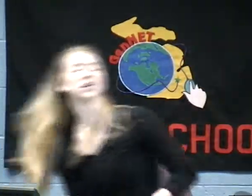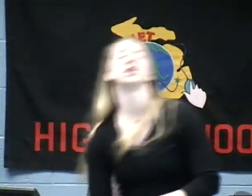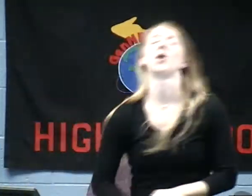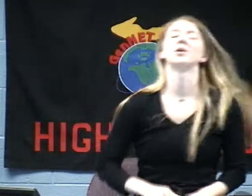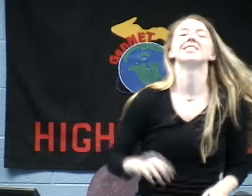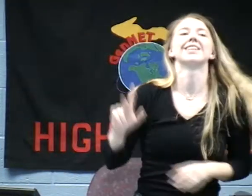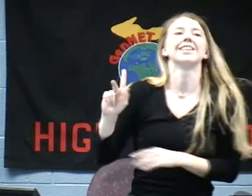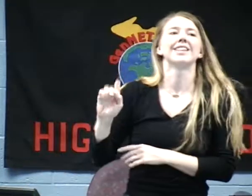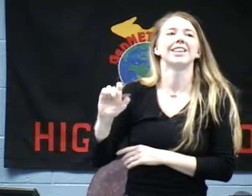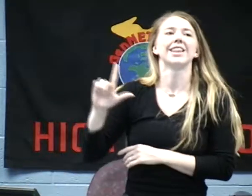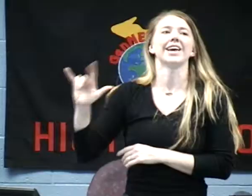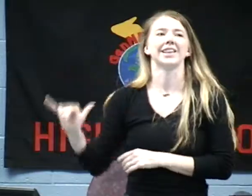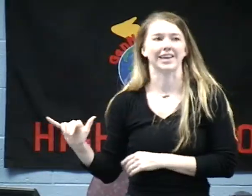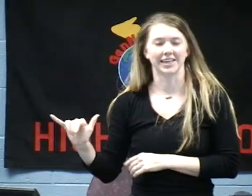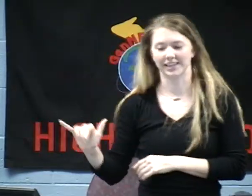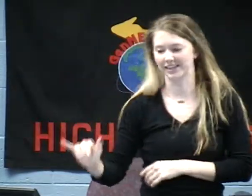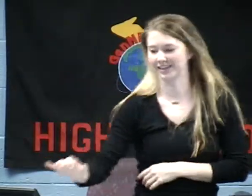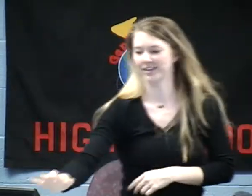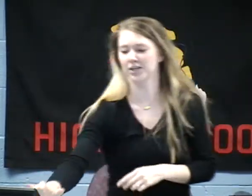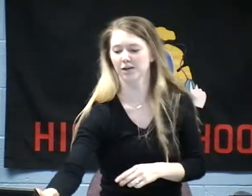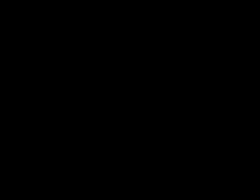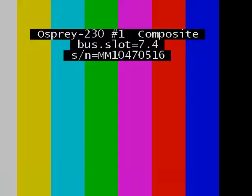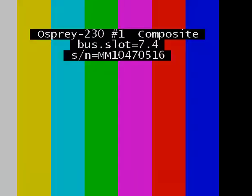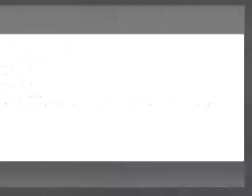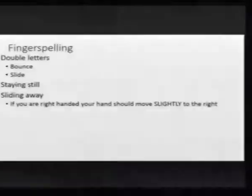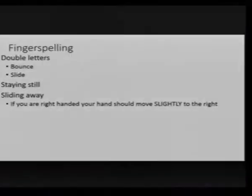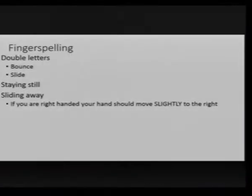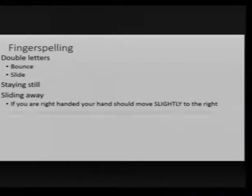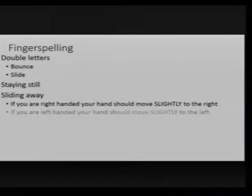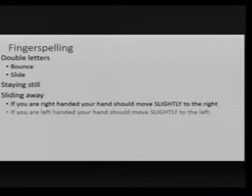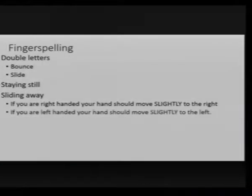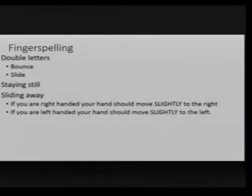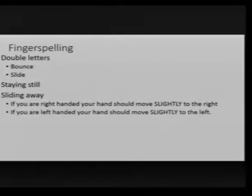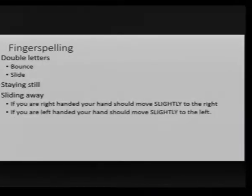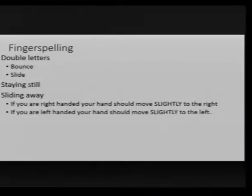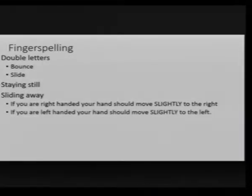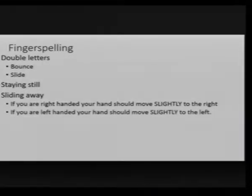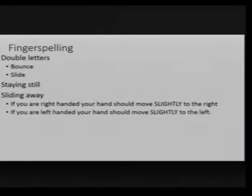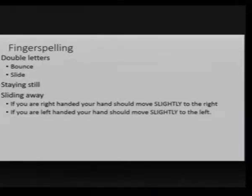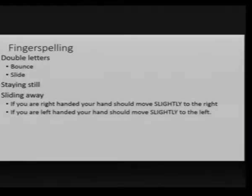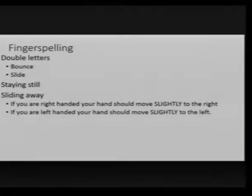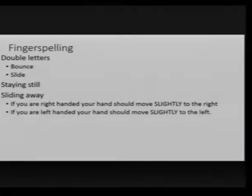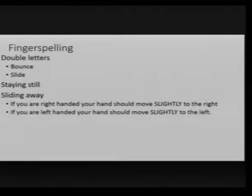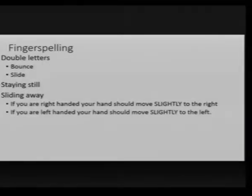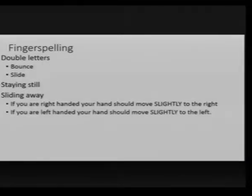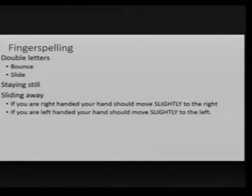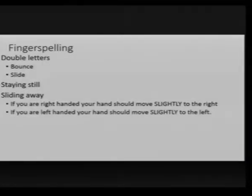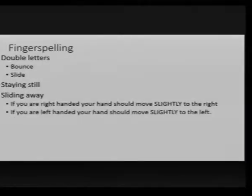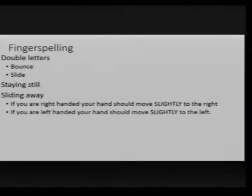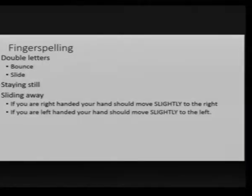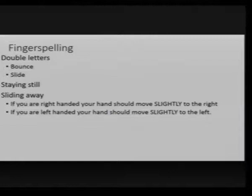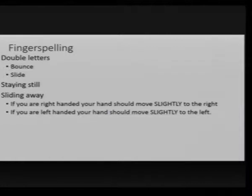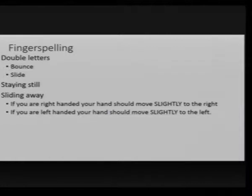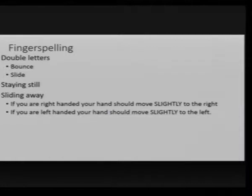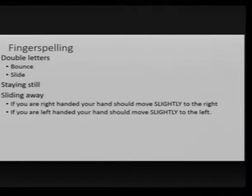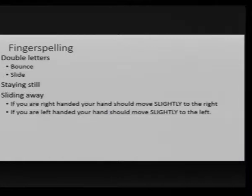No, slightly to the right. If you are left-handed, your hand should move slightly to the left.